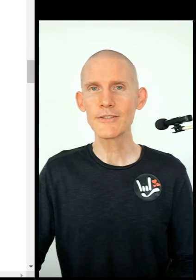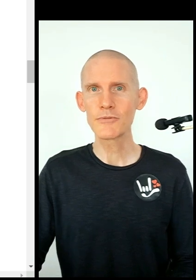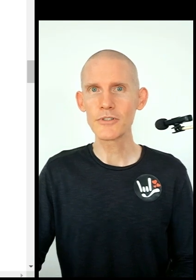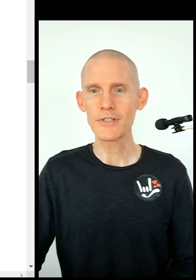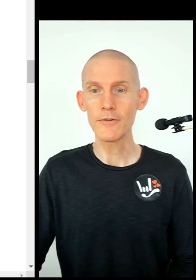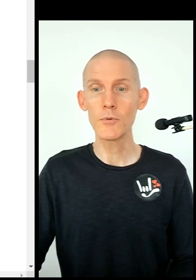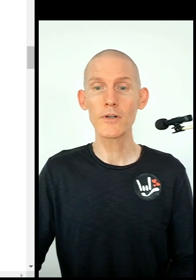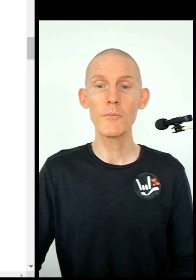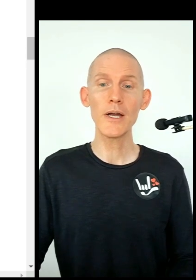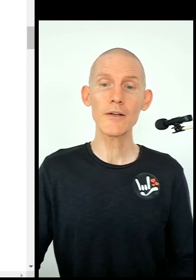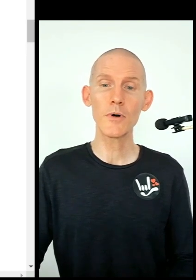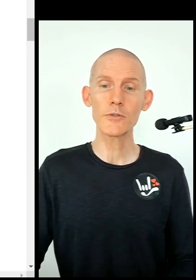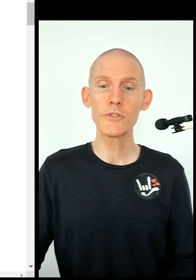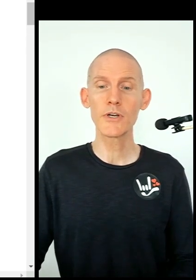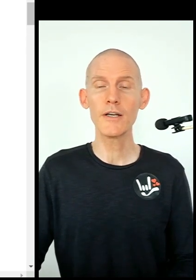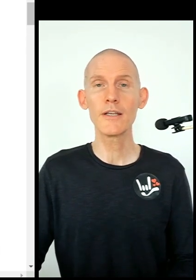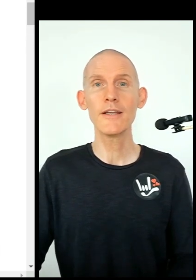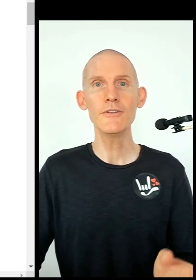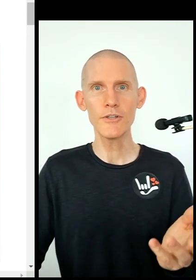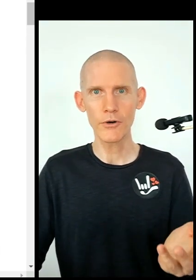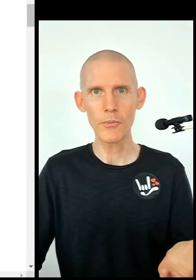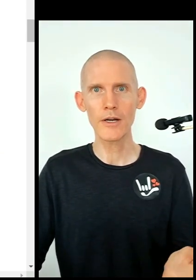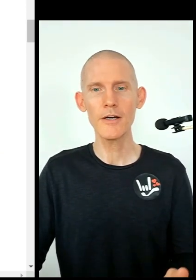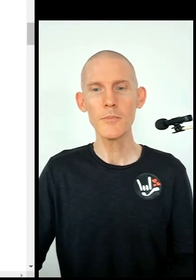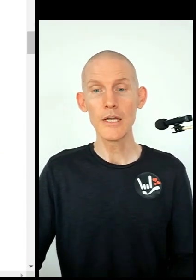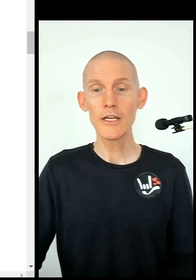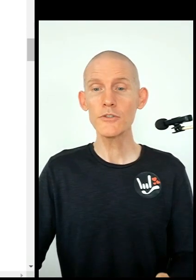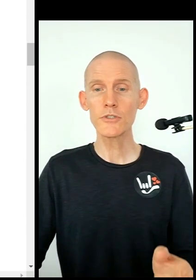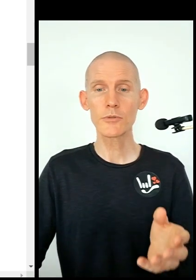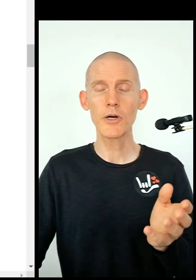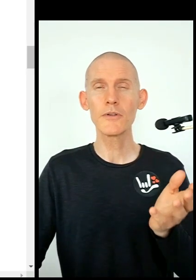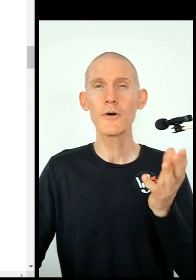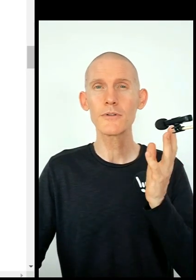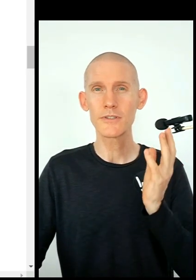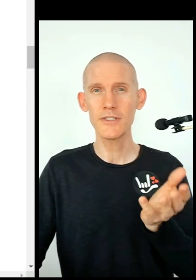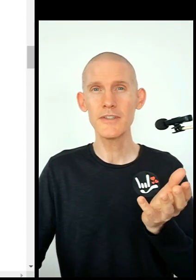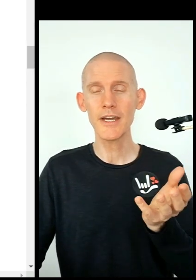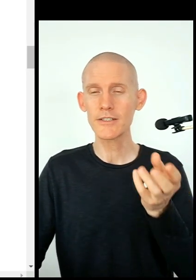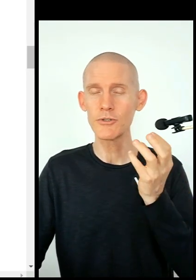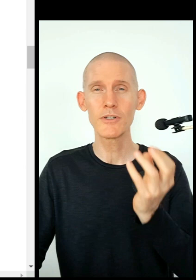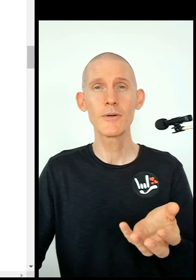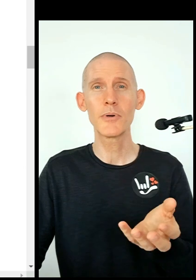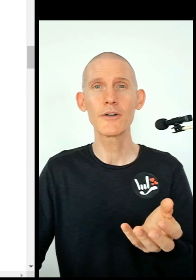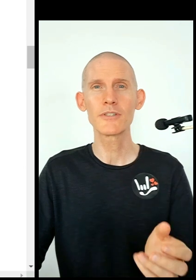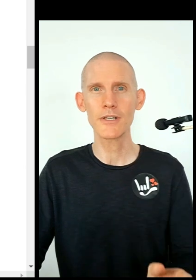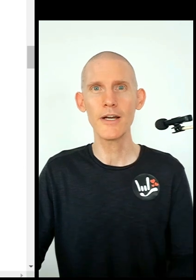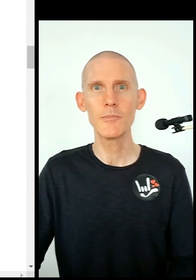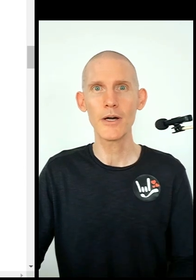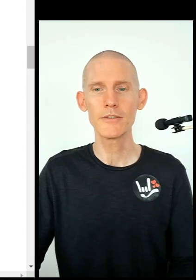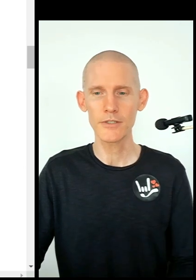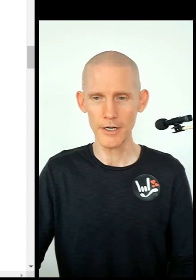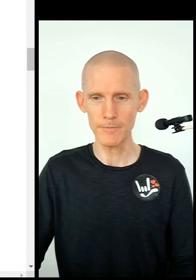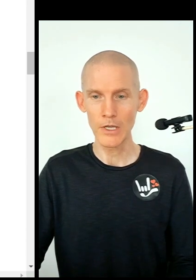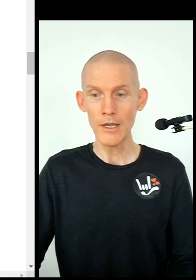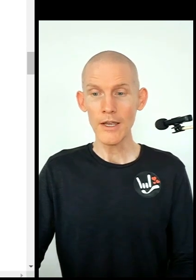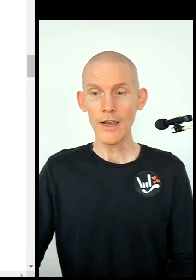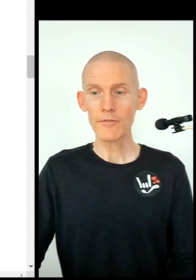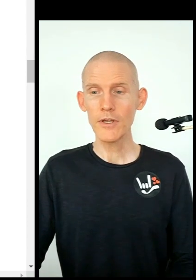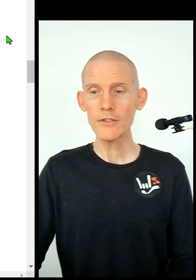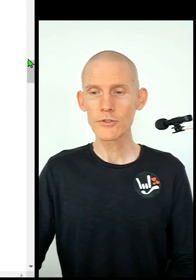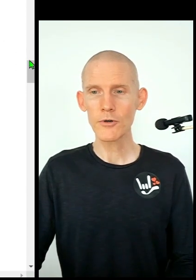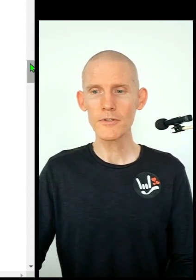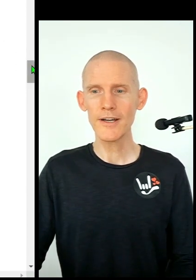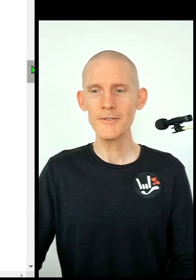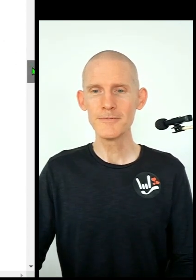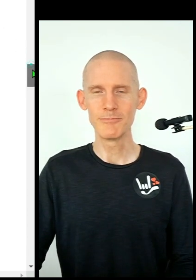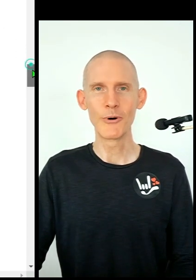and the English version. And if you want to go back and watch me sign it again, you can go back up. Here it's just spelled out the syntax so you can compare side by side. After